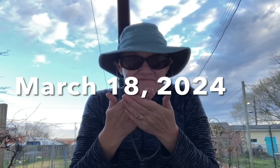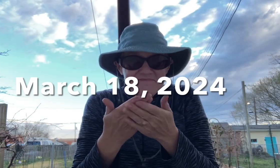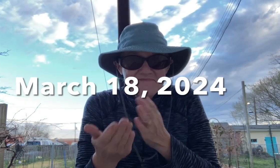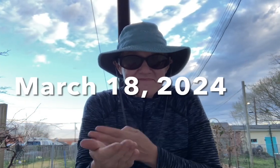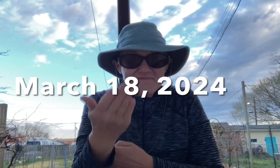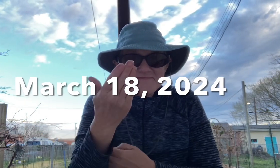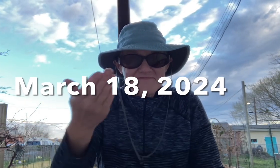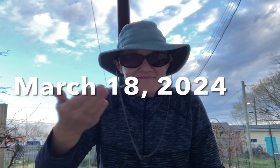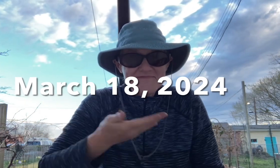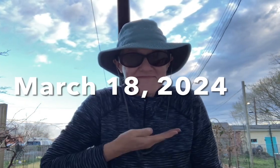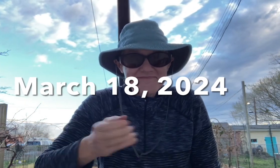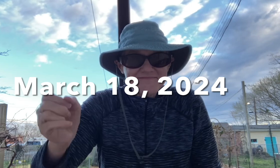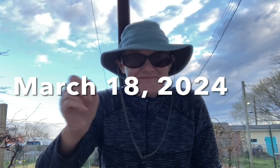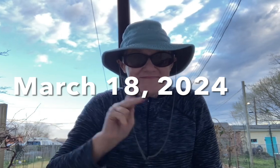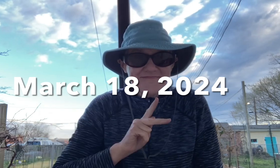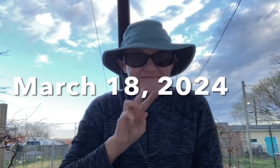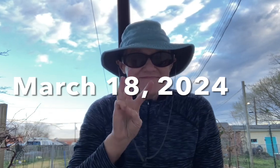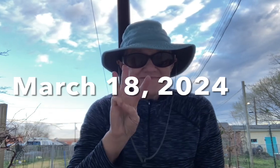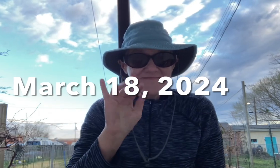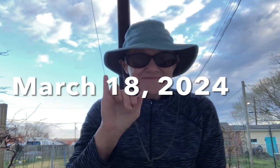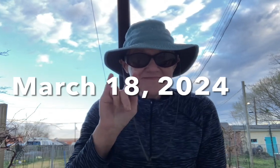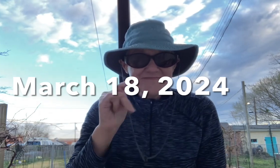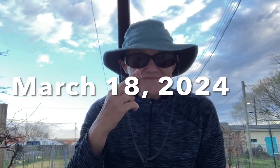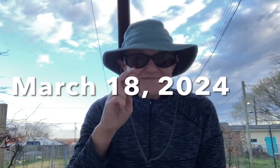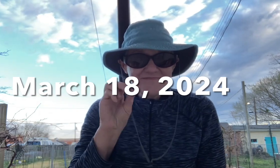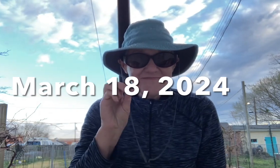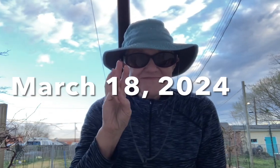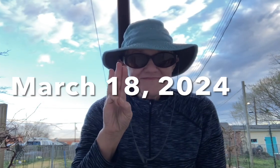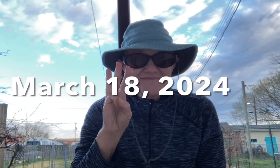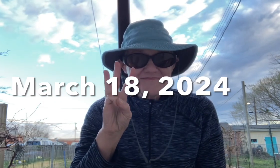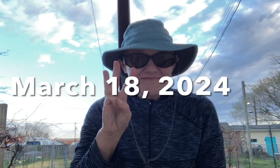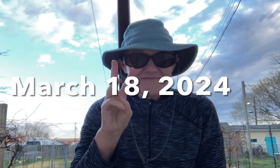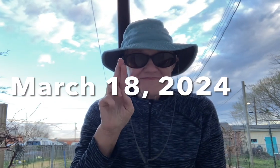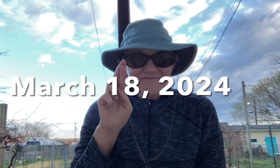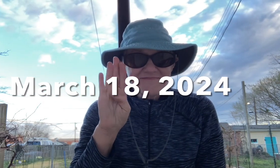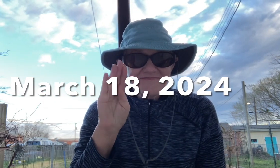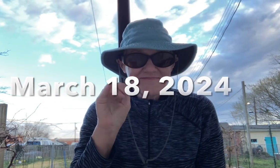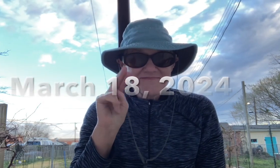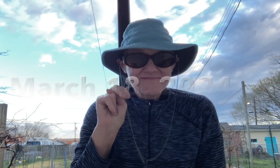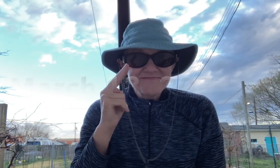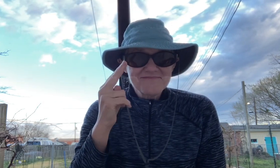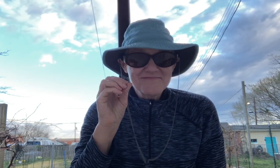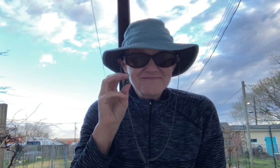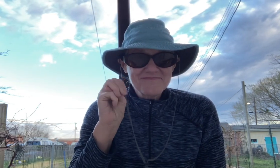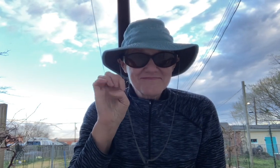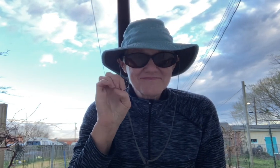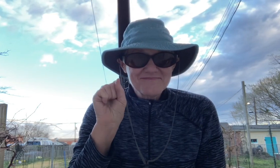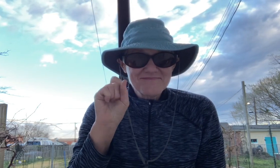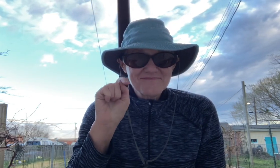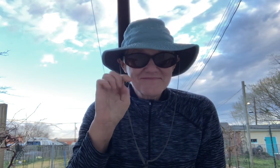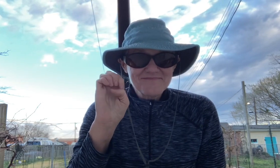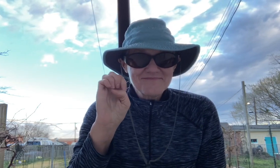Good morning, and welcome back to Withrow Urban Homestead.